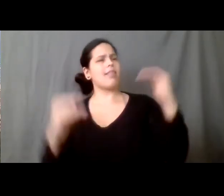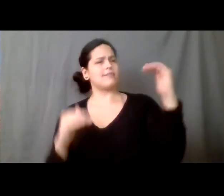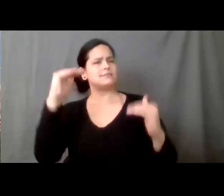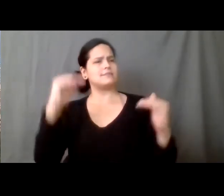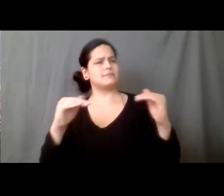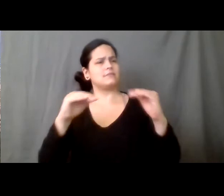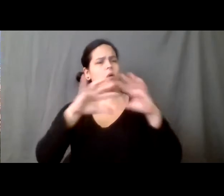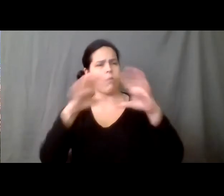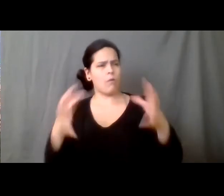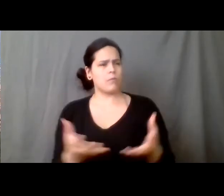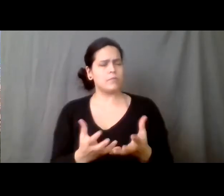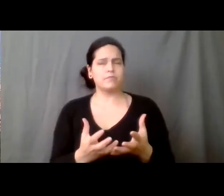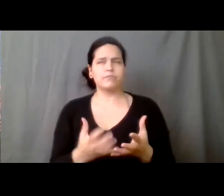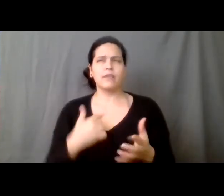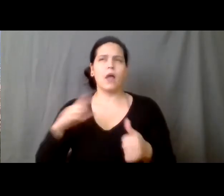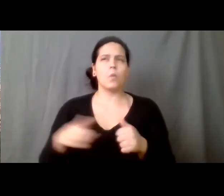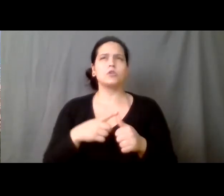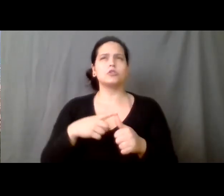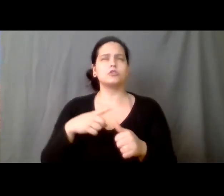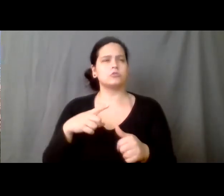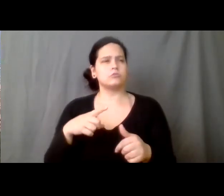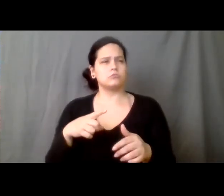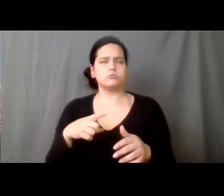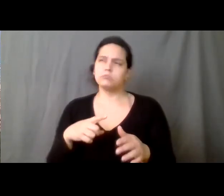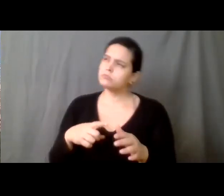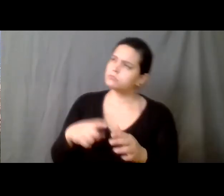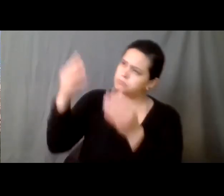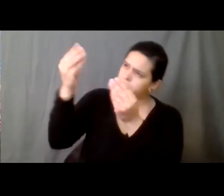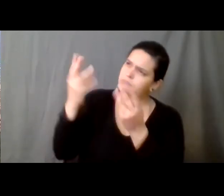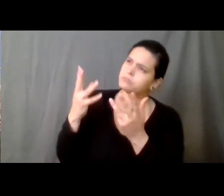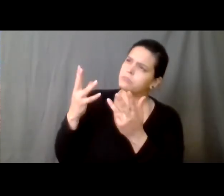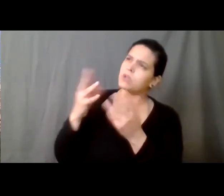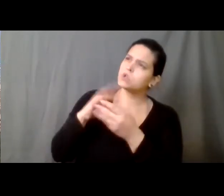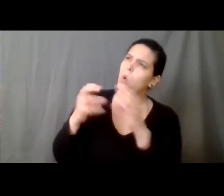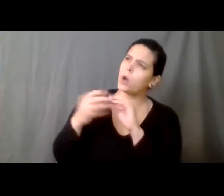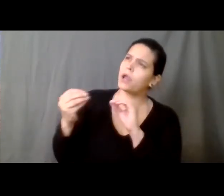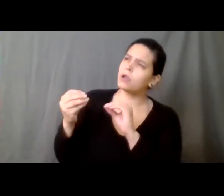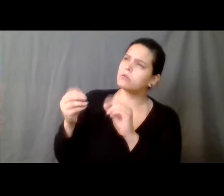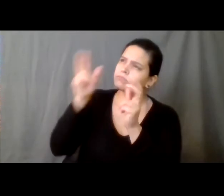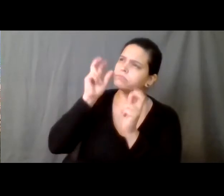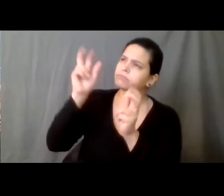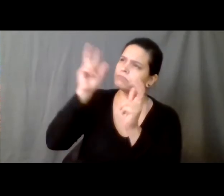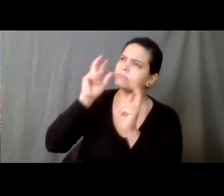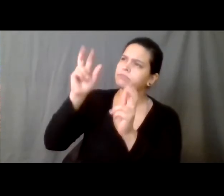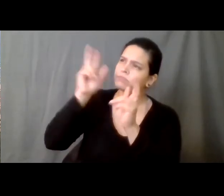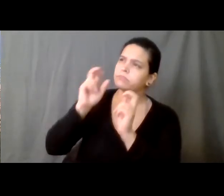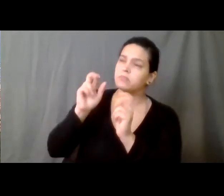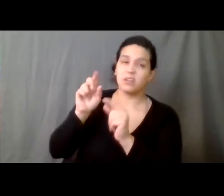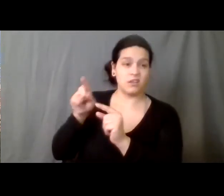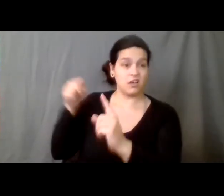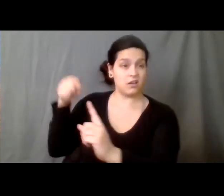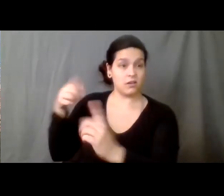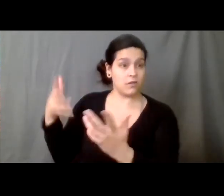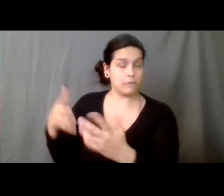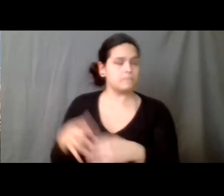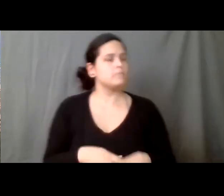story from someone that really helped demonstrate this to me. And they said that the goal in our lives should be to be standing in the middle of the